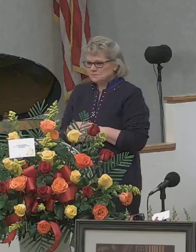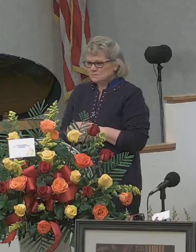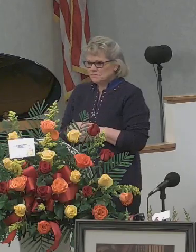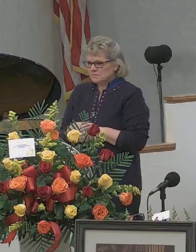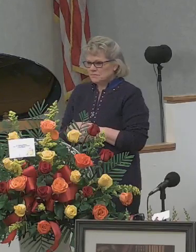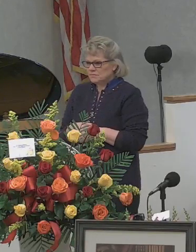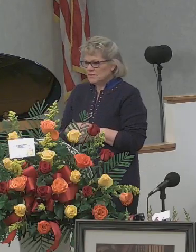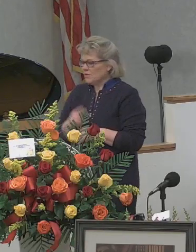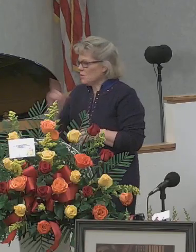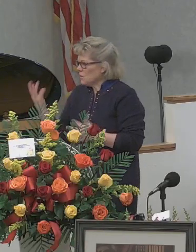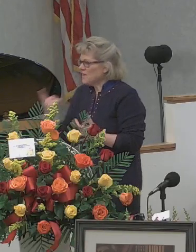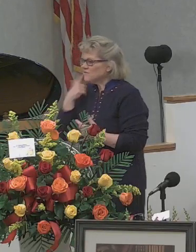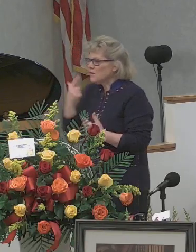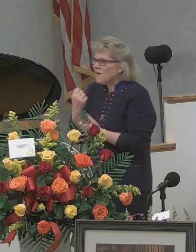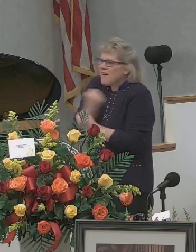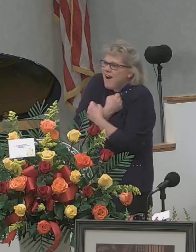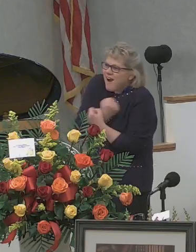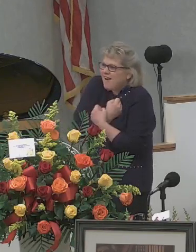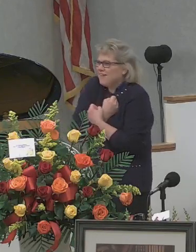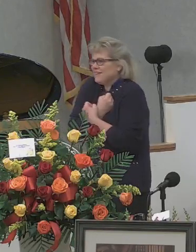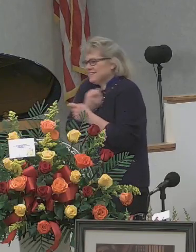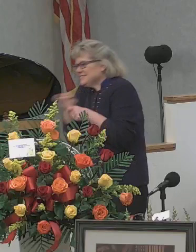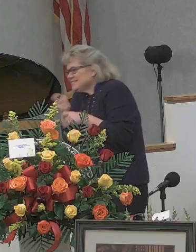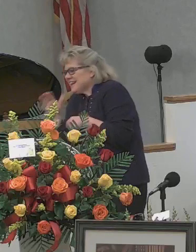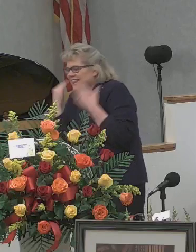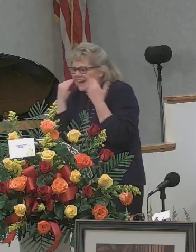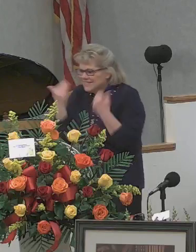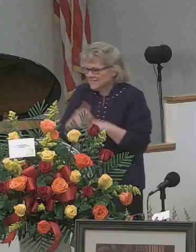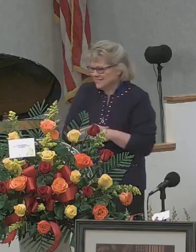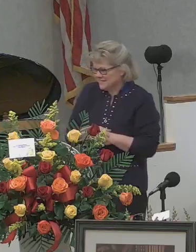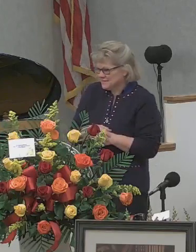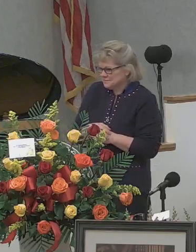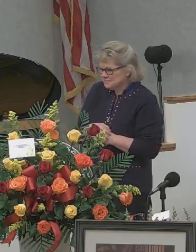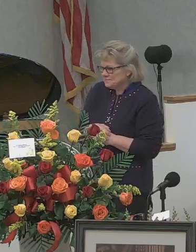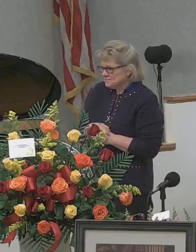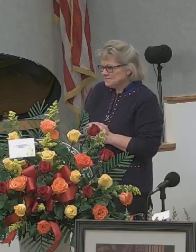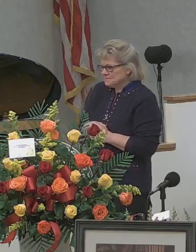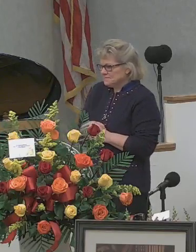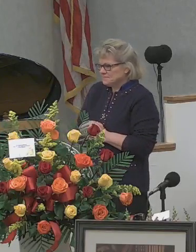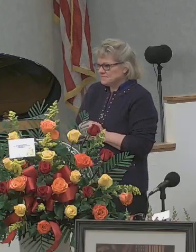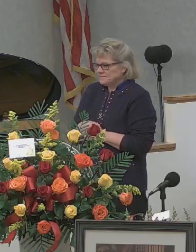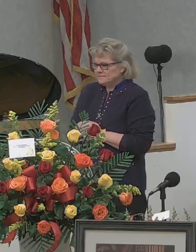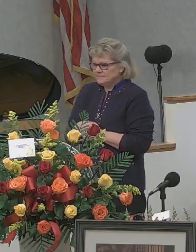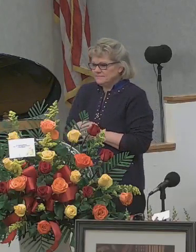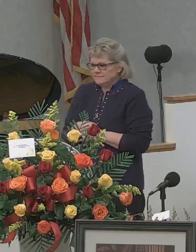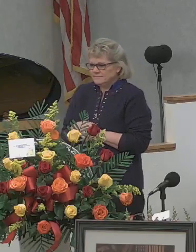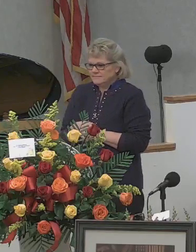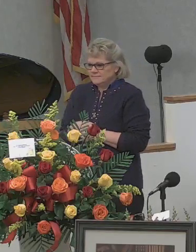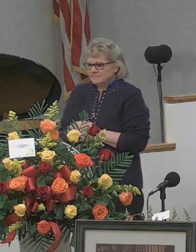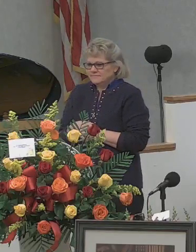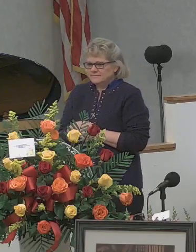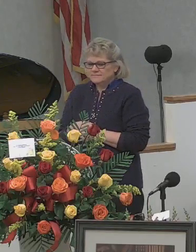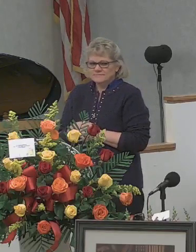waiting for us with a hug and a joke.